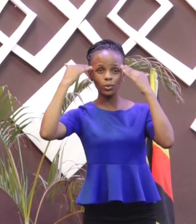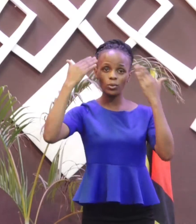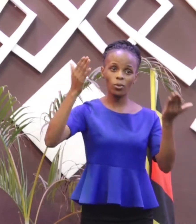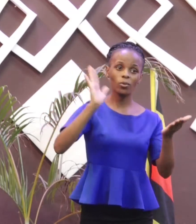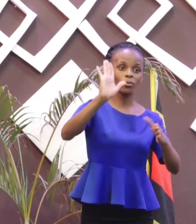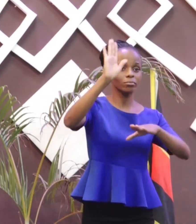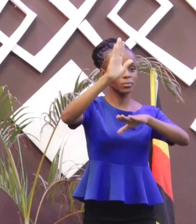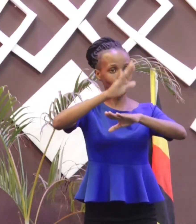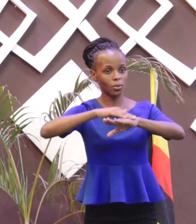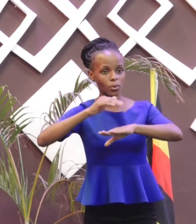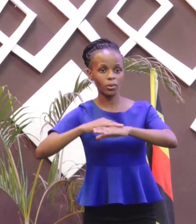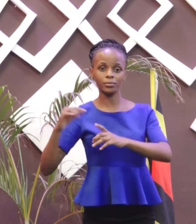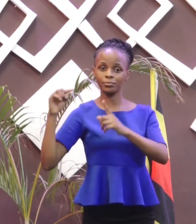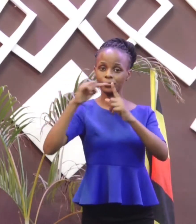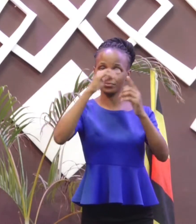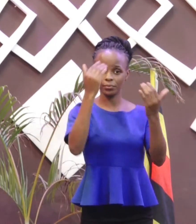as yet,